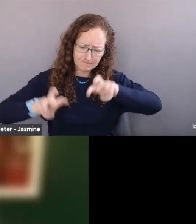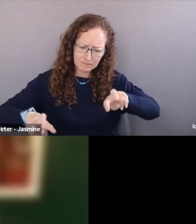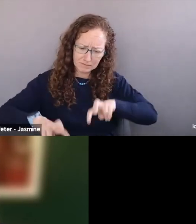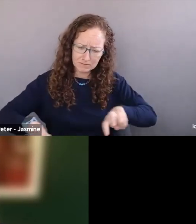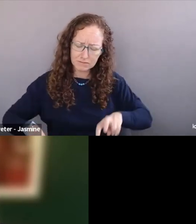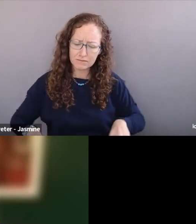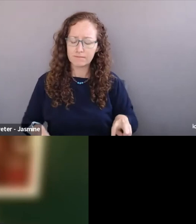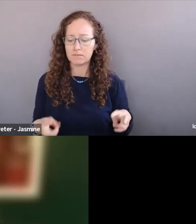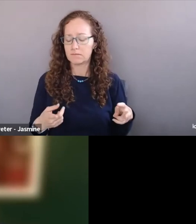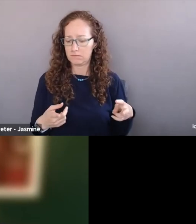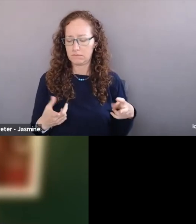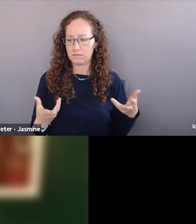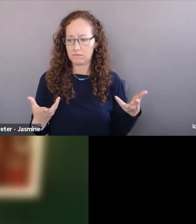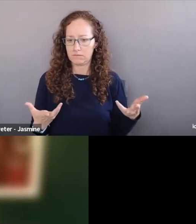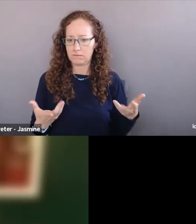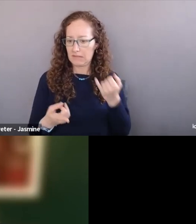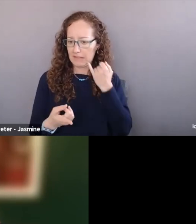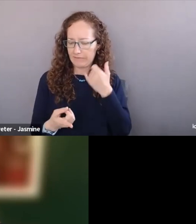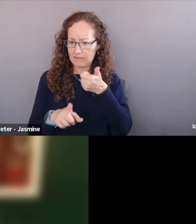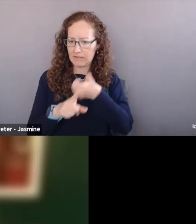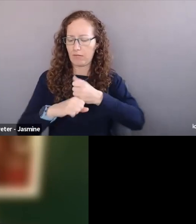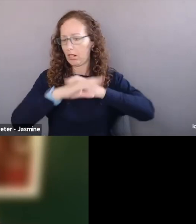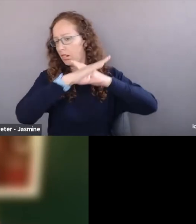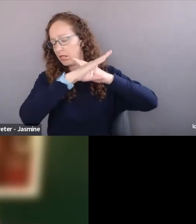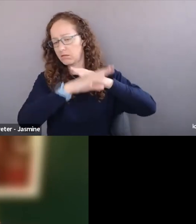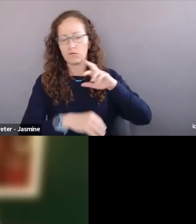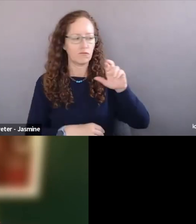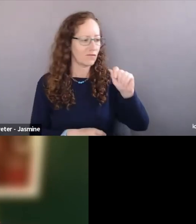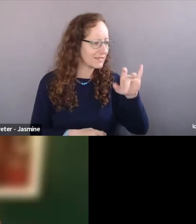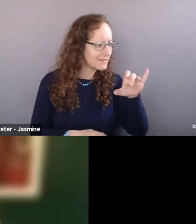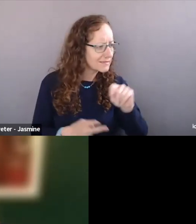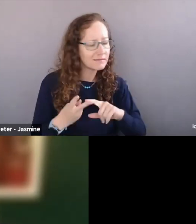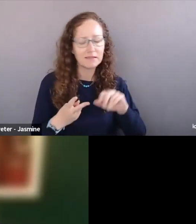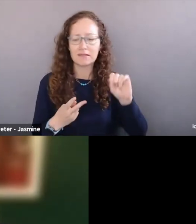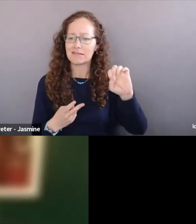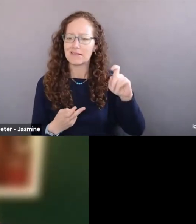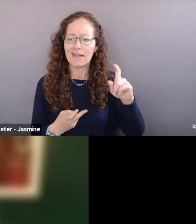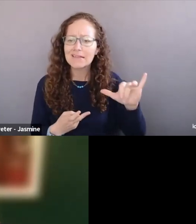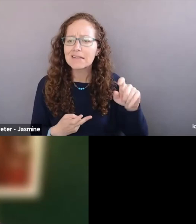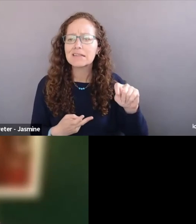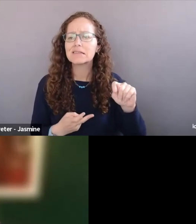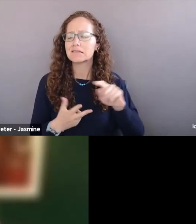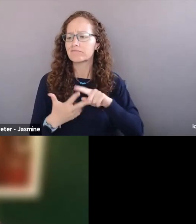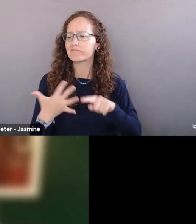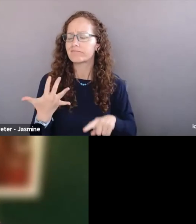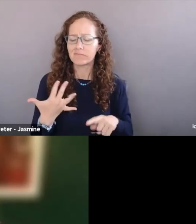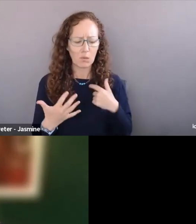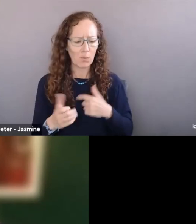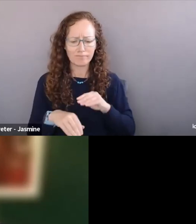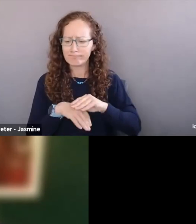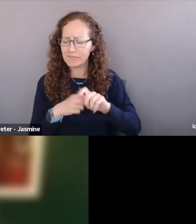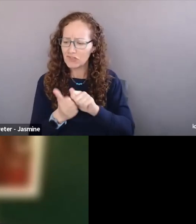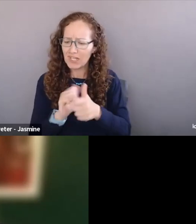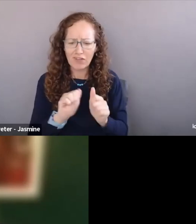that are in fact racist and sexist, and how do we as leaders change them? Yeah, I